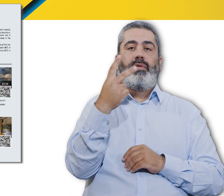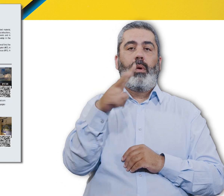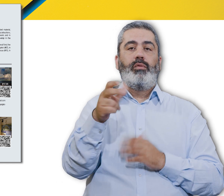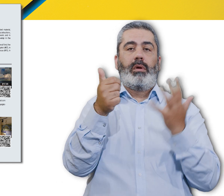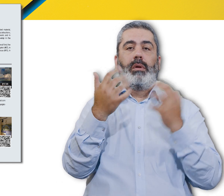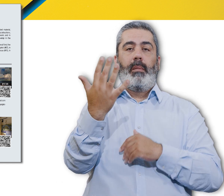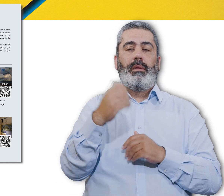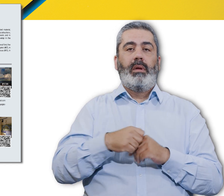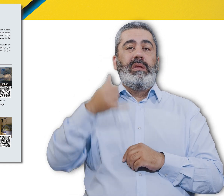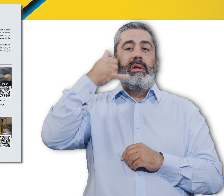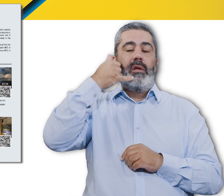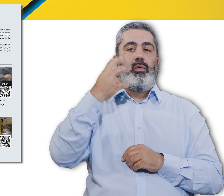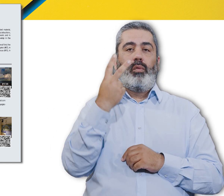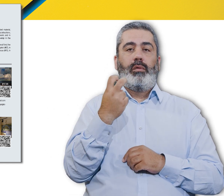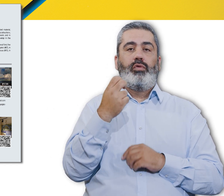26,560